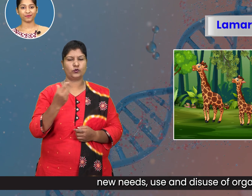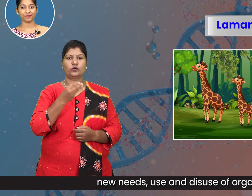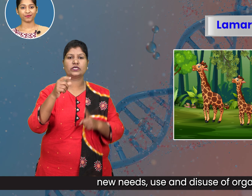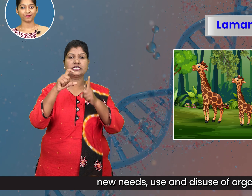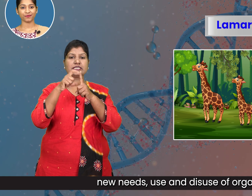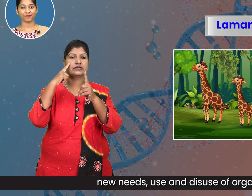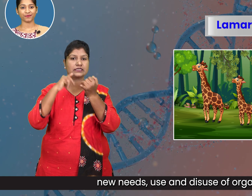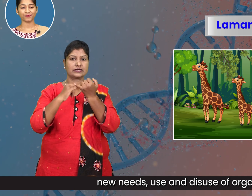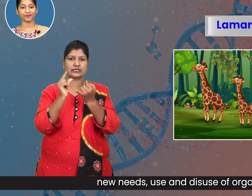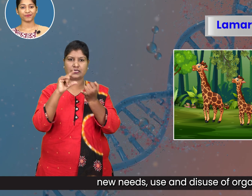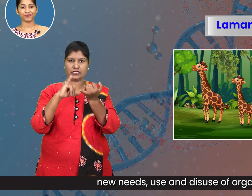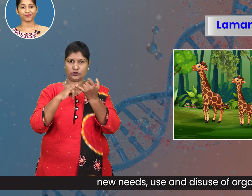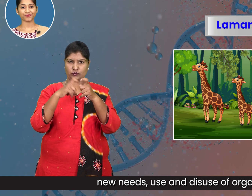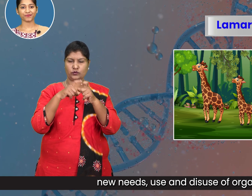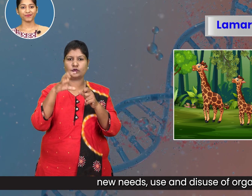organs,